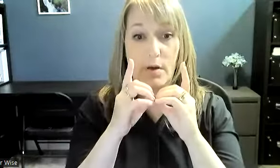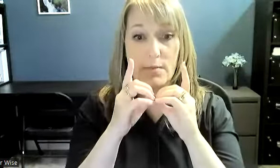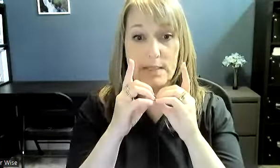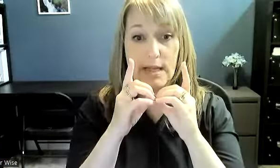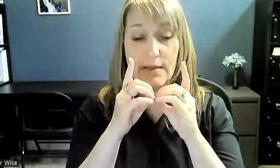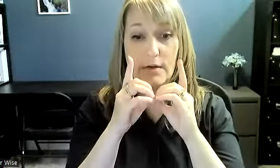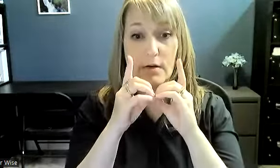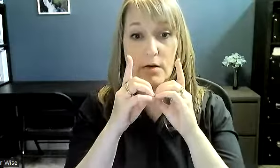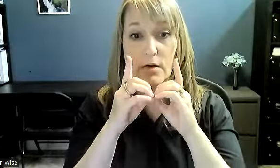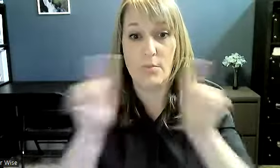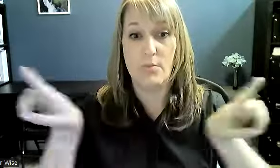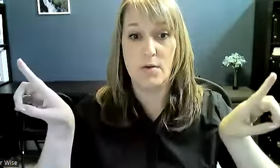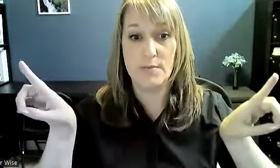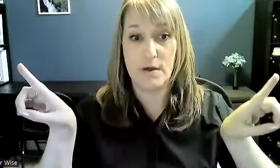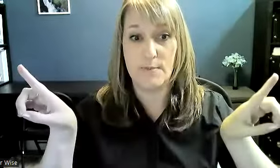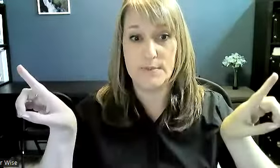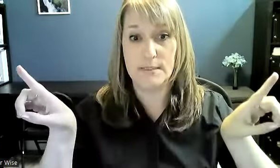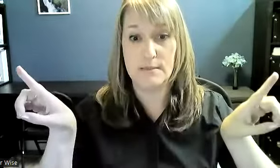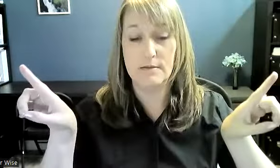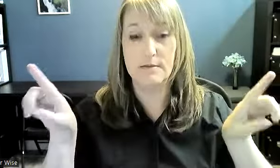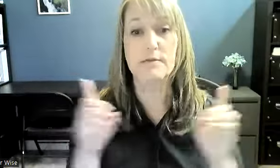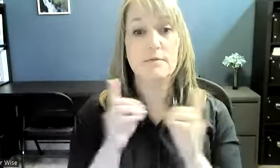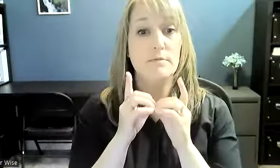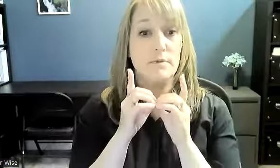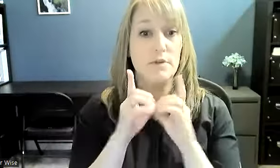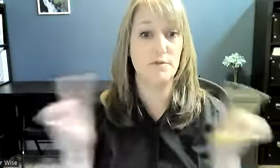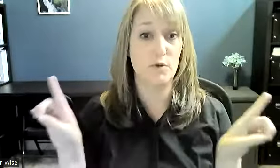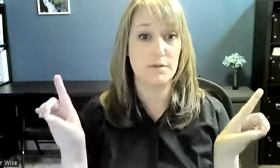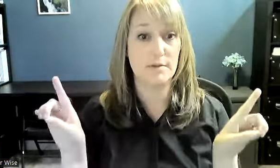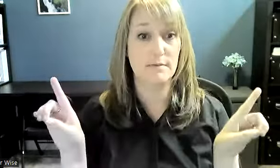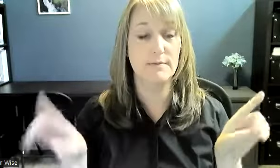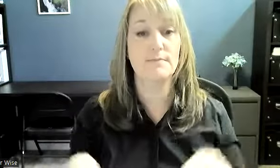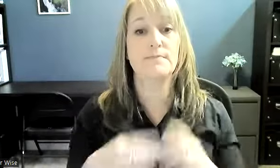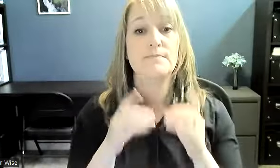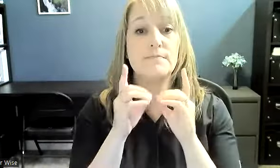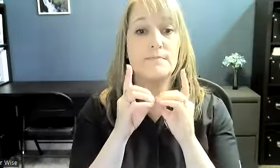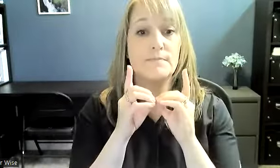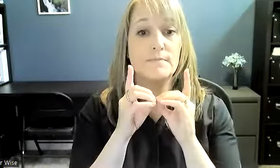palms together, palms opposite. Divorce.